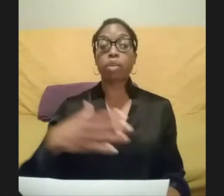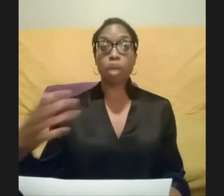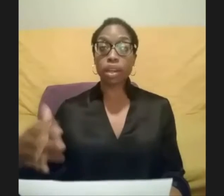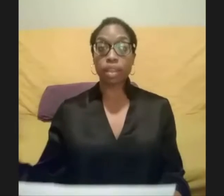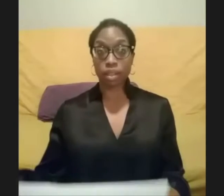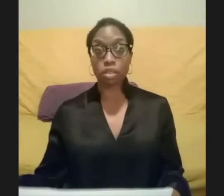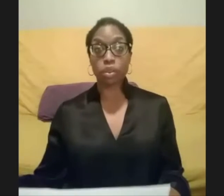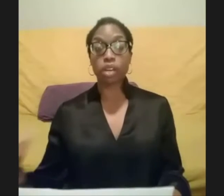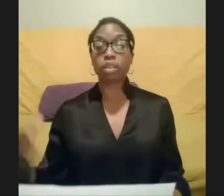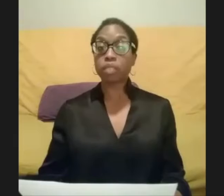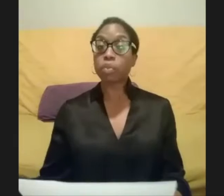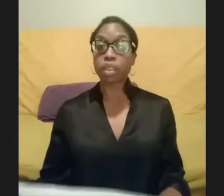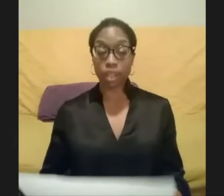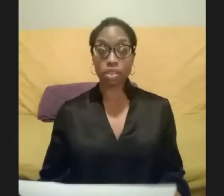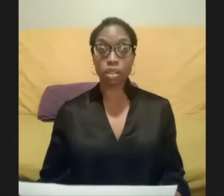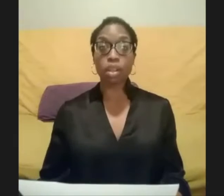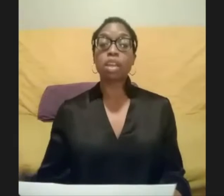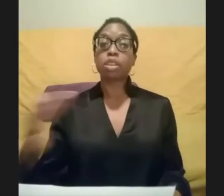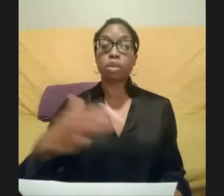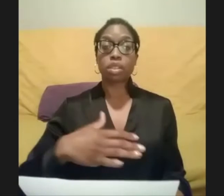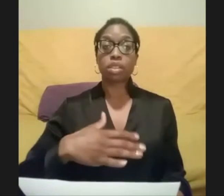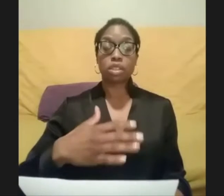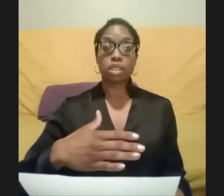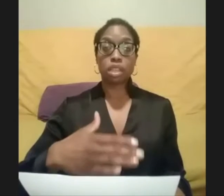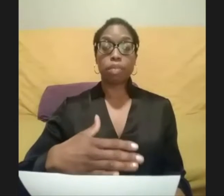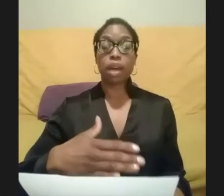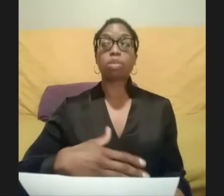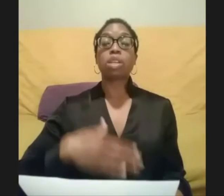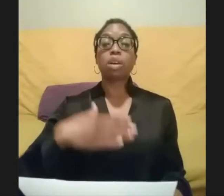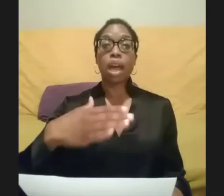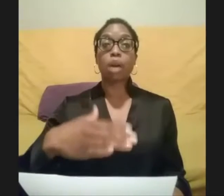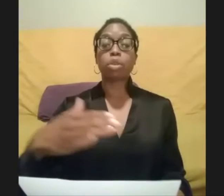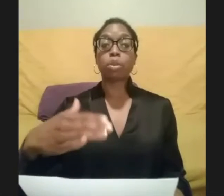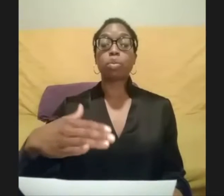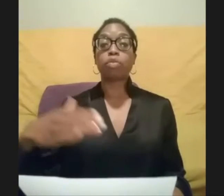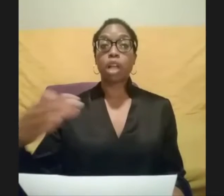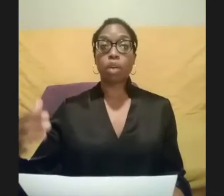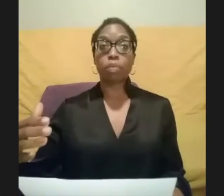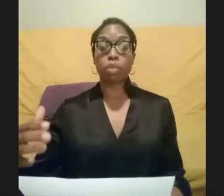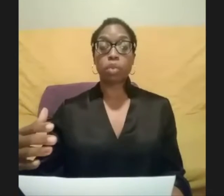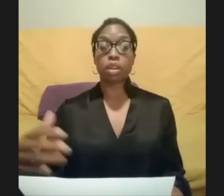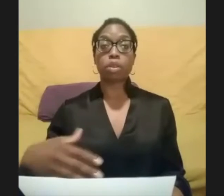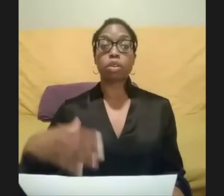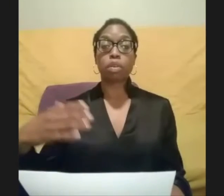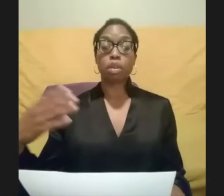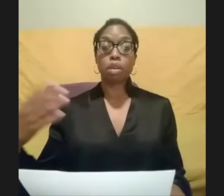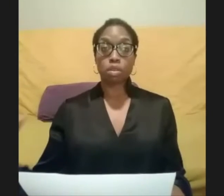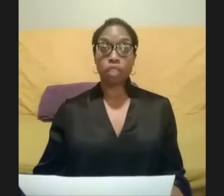chronic cancer where they're living with cancer, there are discussions here about how you follow up with what we call your